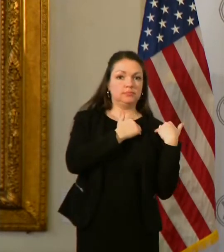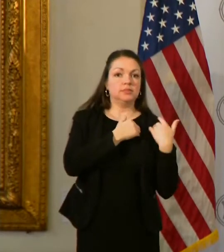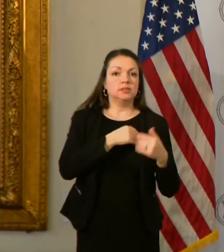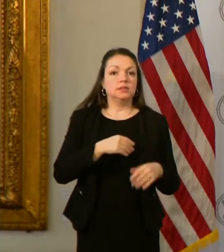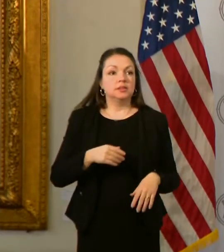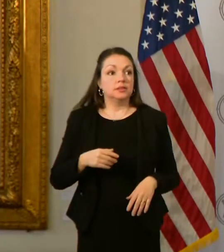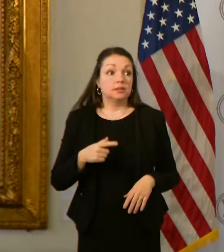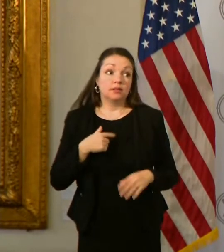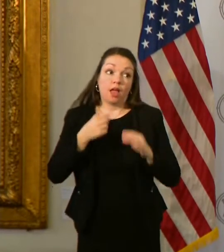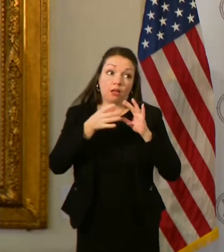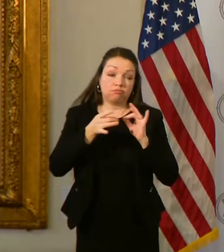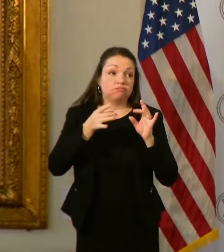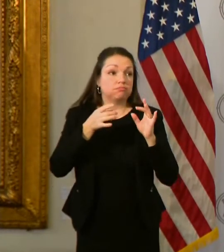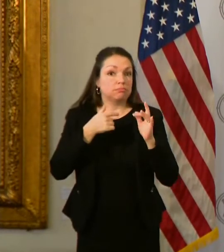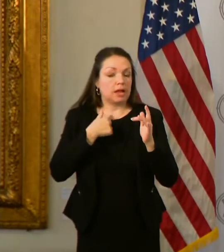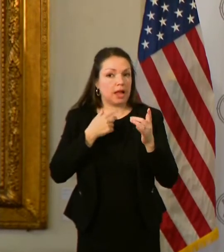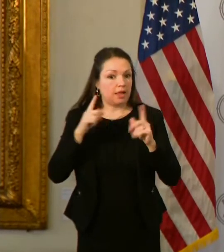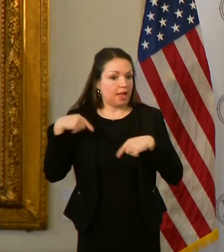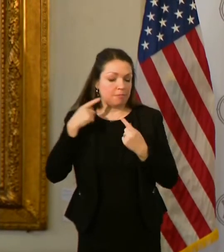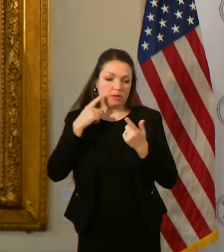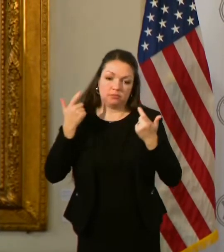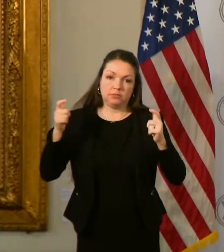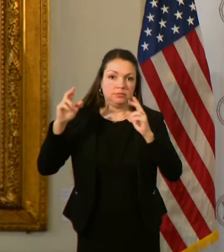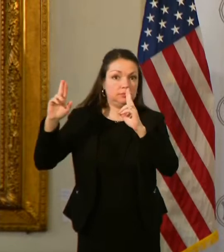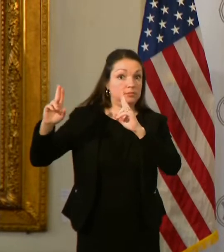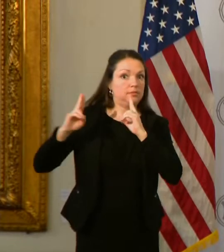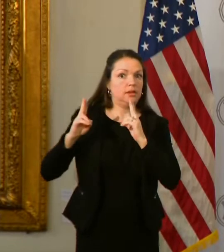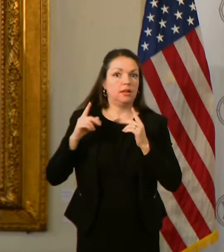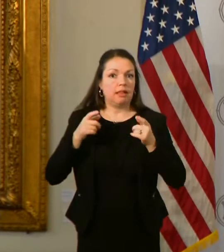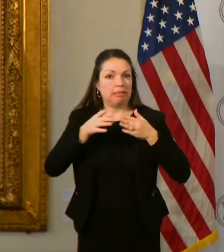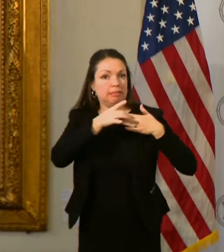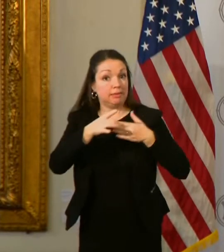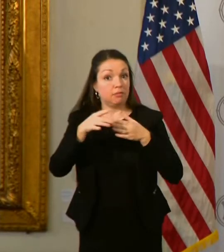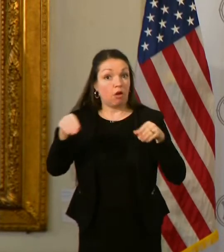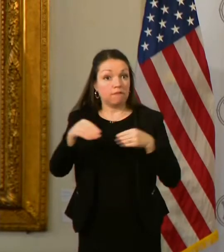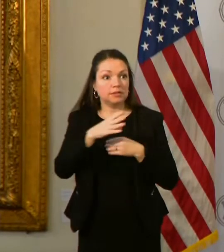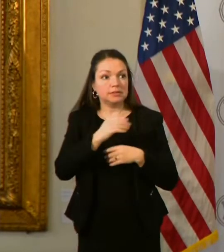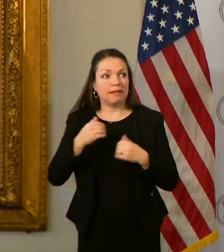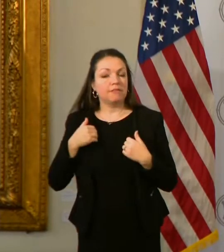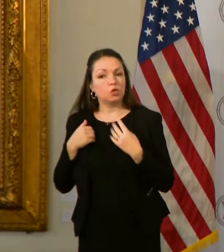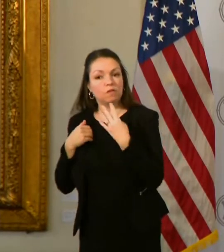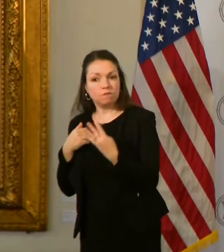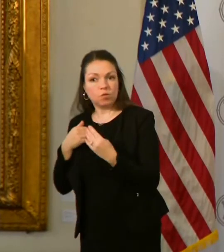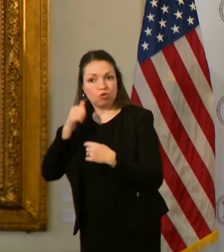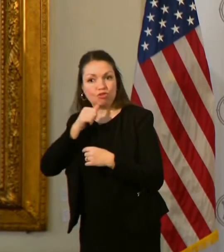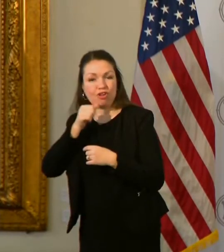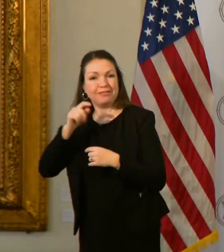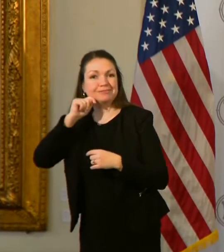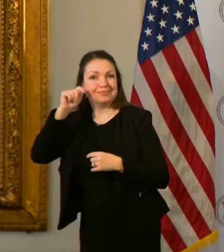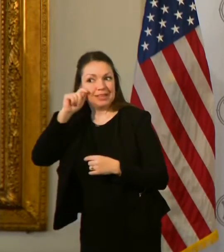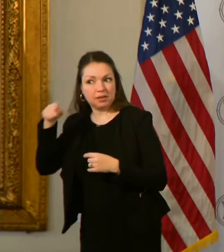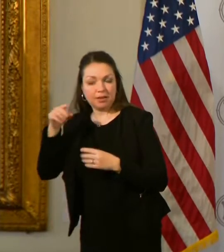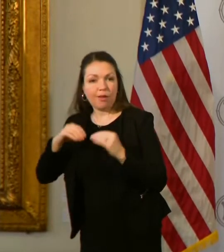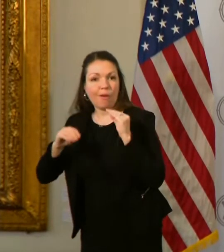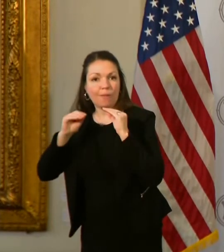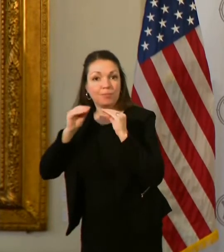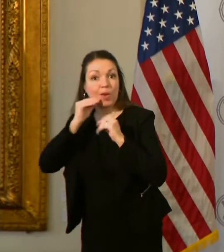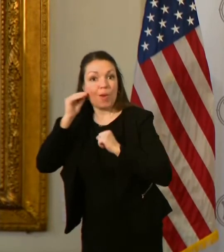privilege of leading this office, but also parenting 4 teenage girls at home while they were remote